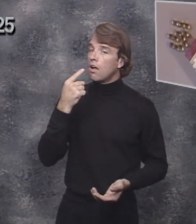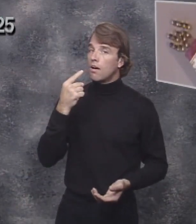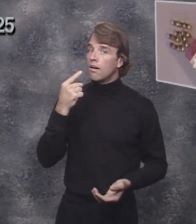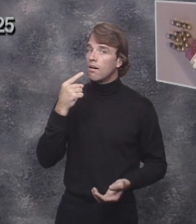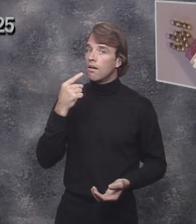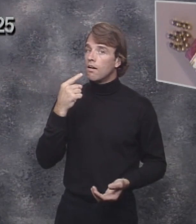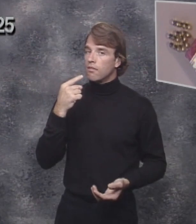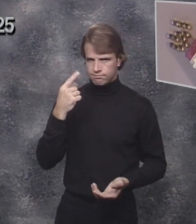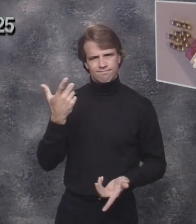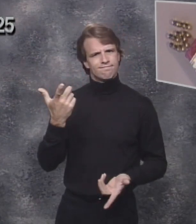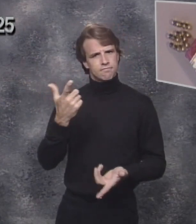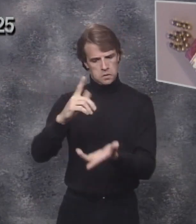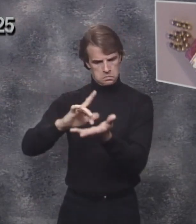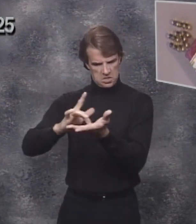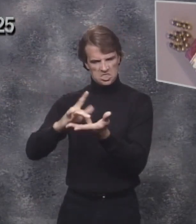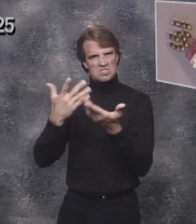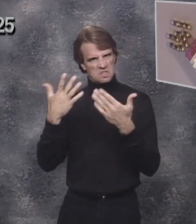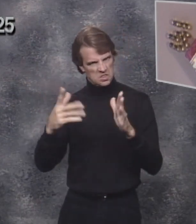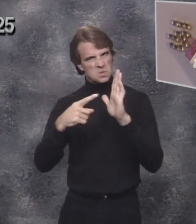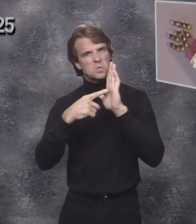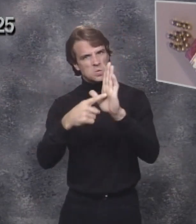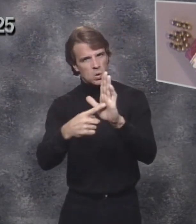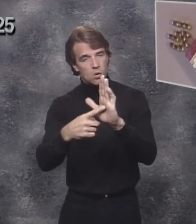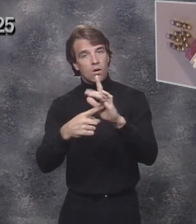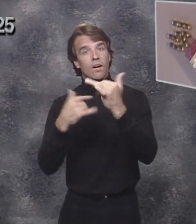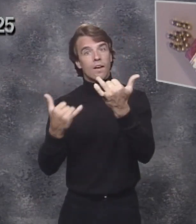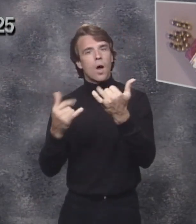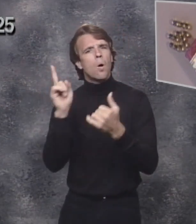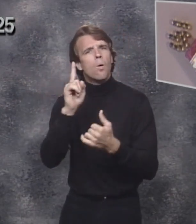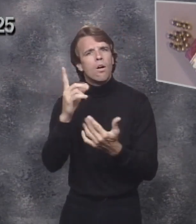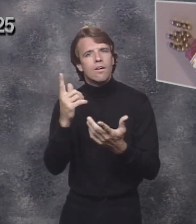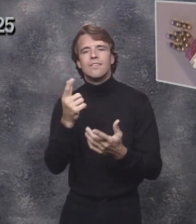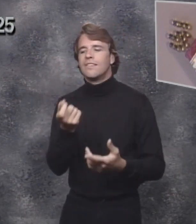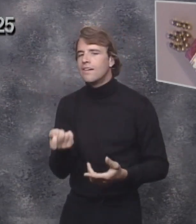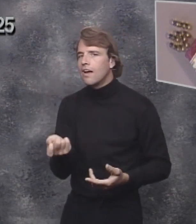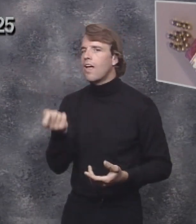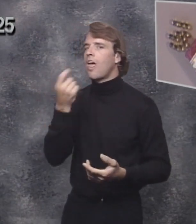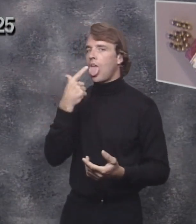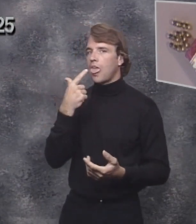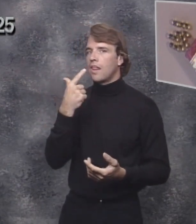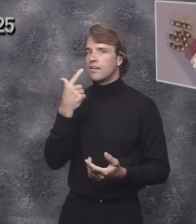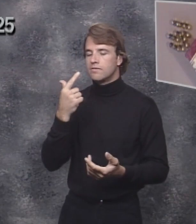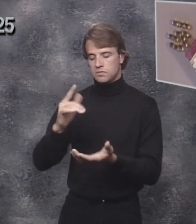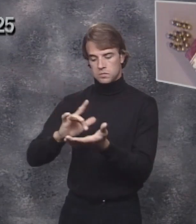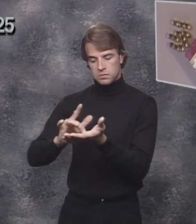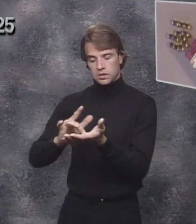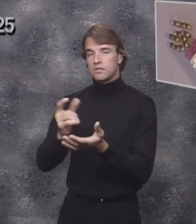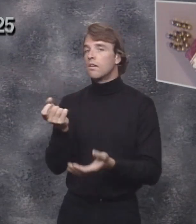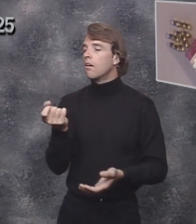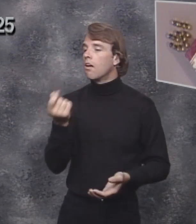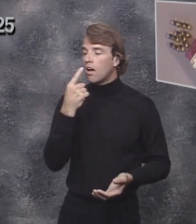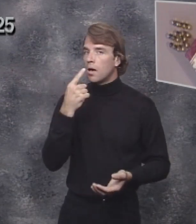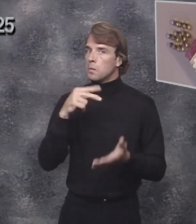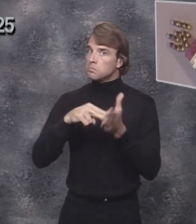Pill. I've already shown you medicine. Now we take some, swallowing a